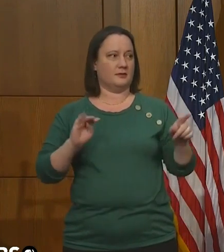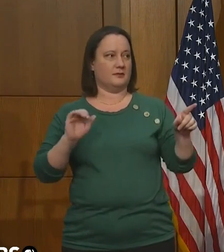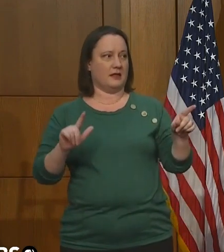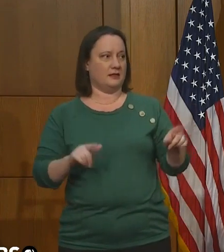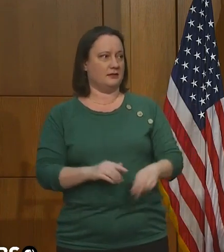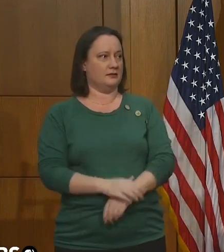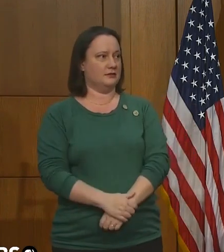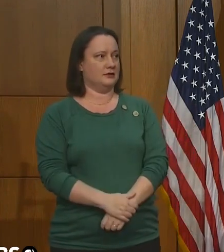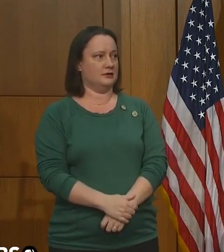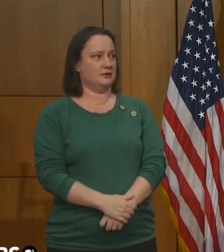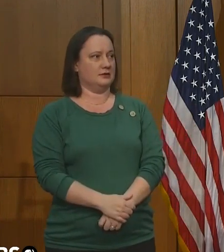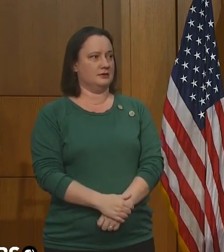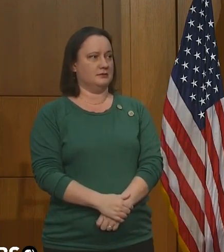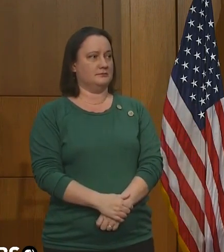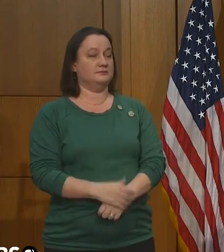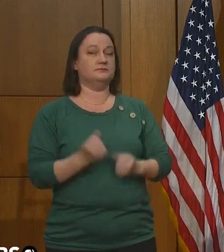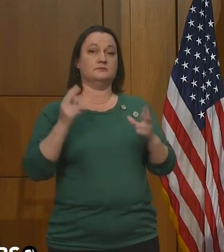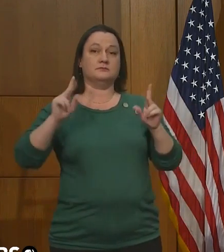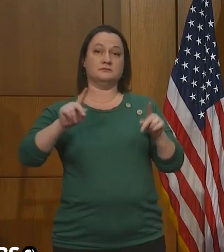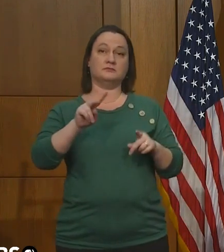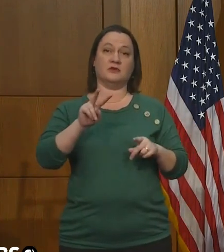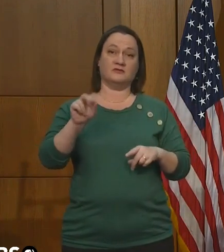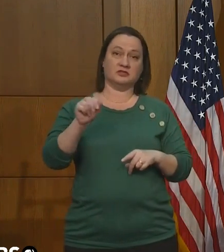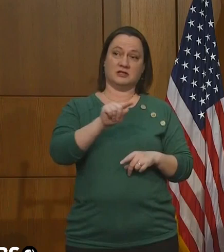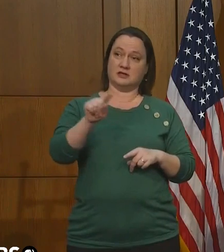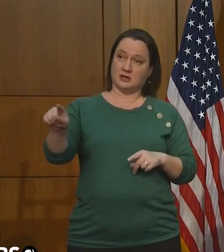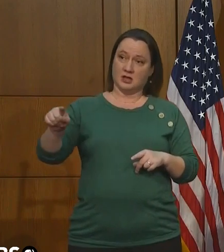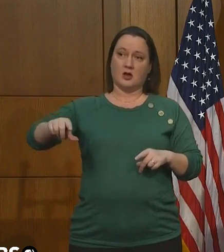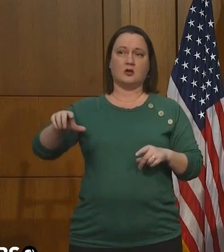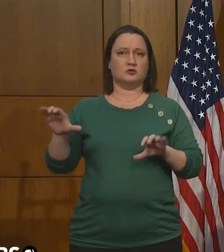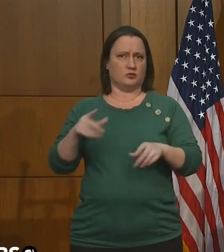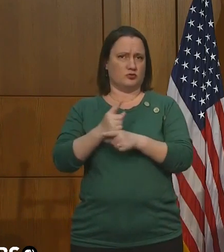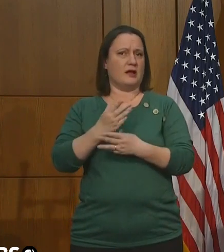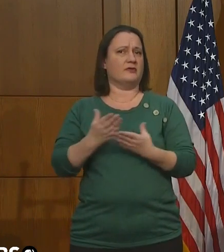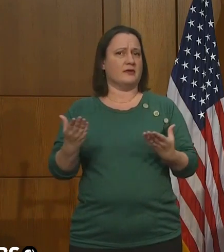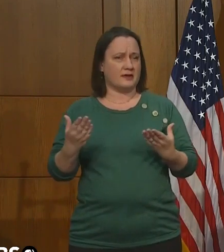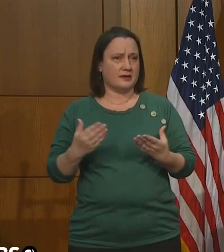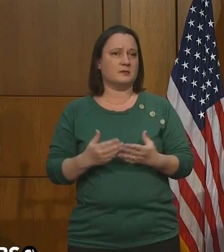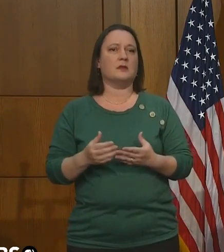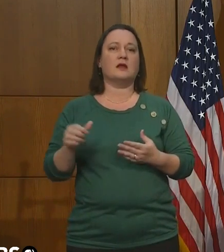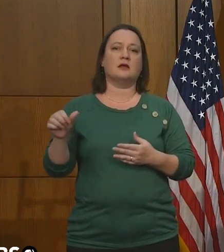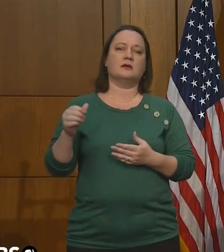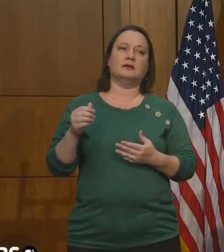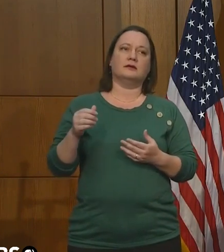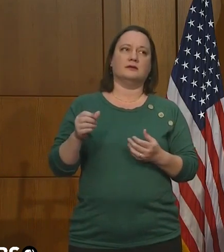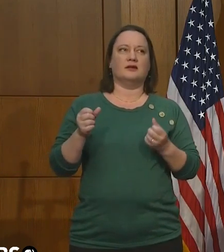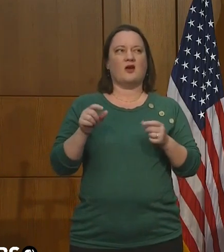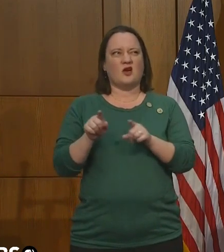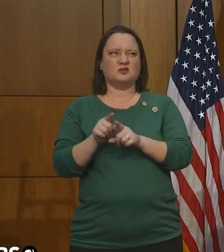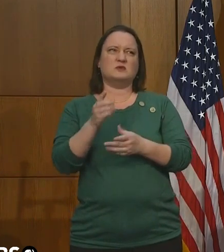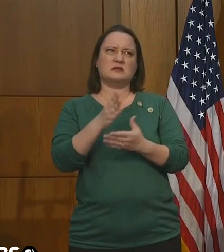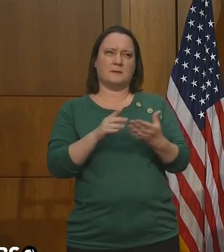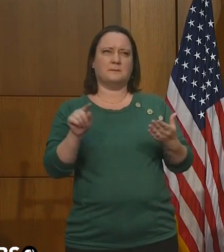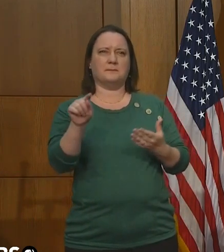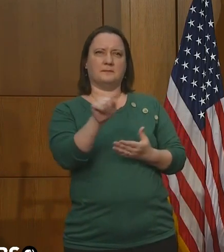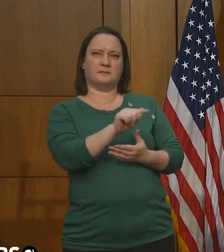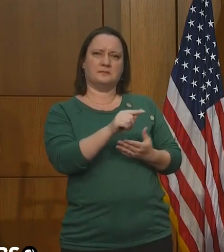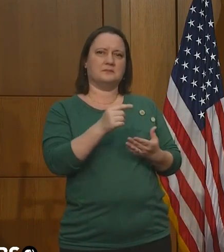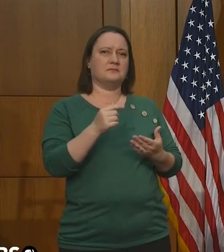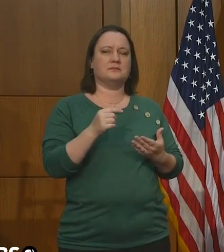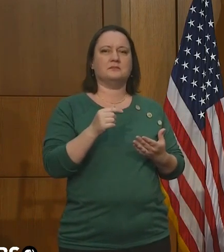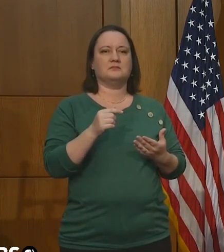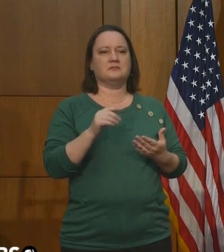Many Virginians who are doing the right thing, but there are many that for whatever reason have different convictions about what that is. What would be your guidance to